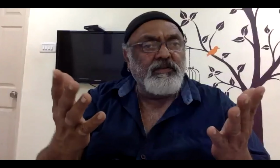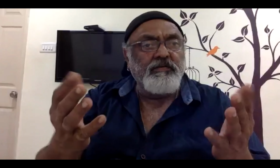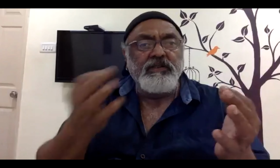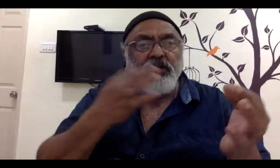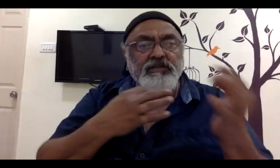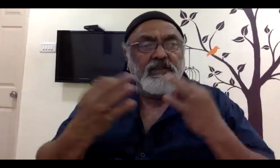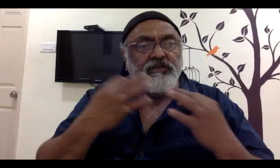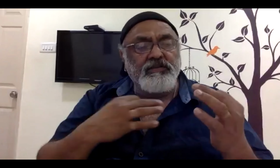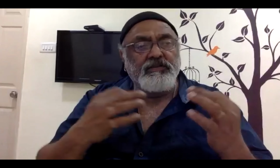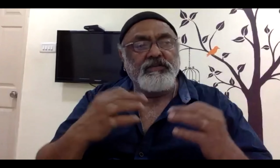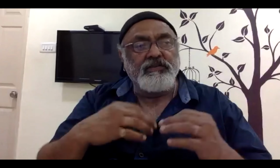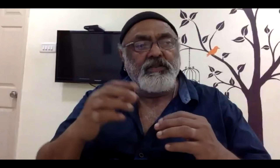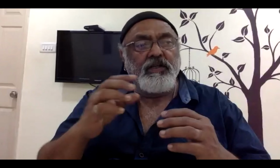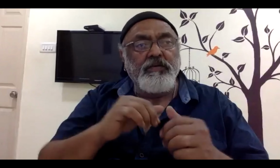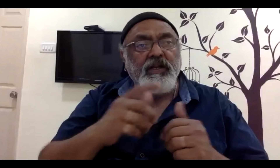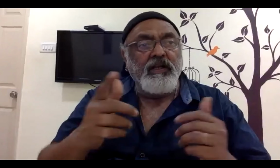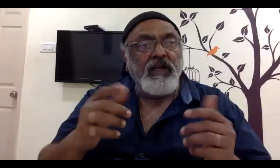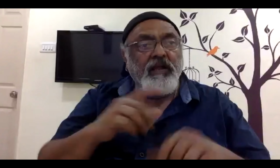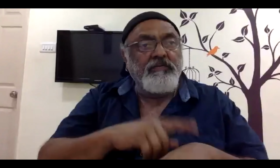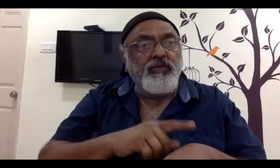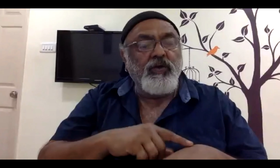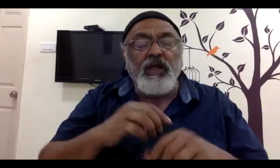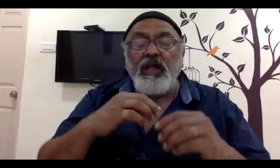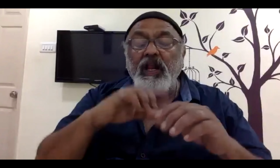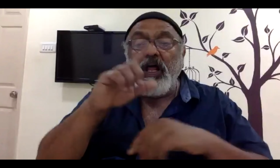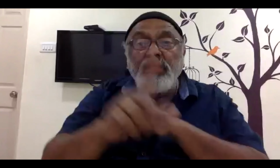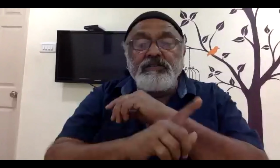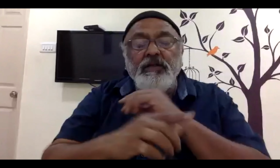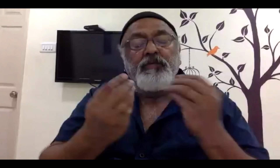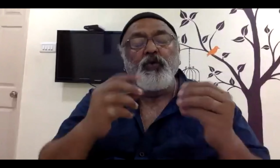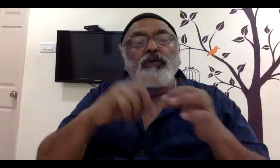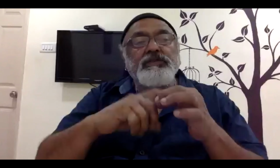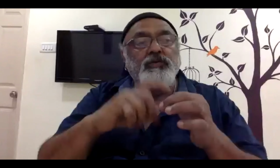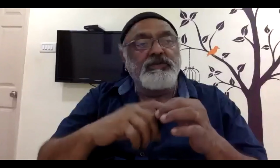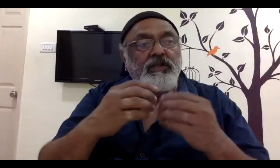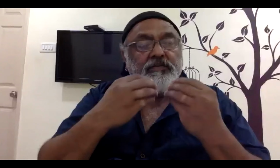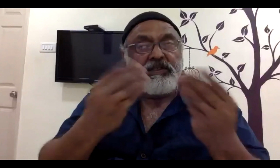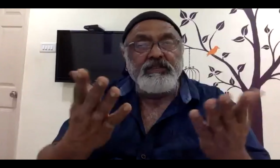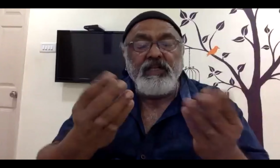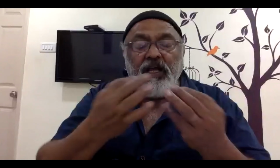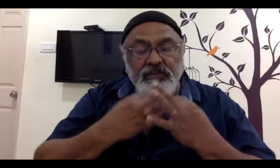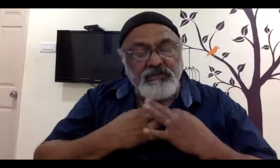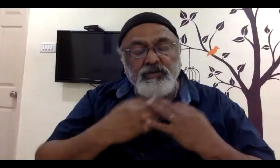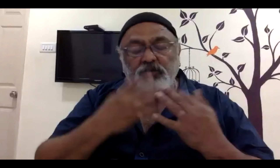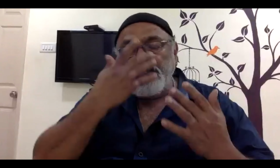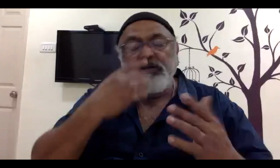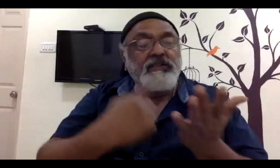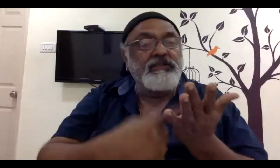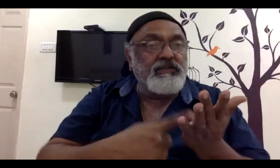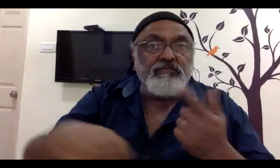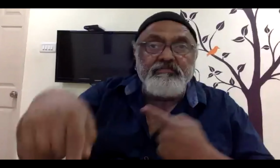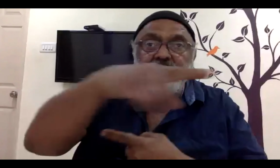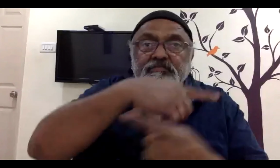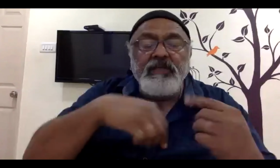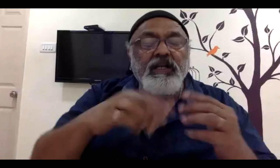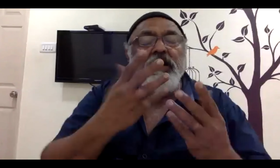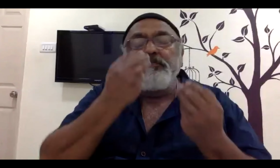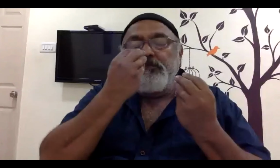end so that we can have a discussion if needed. And I'll try to keep it as simple as